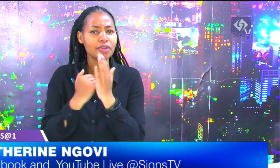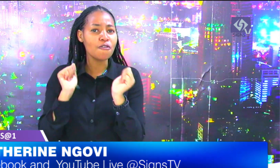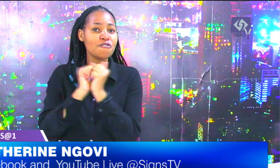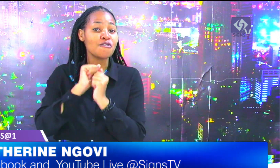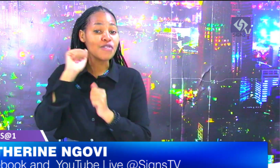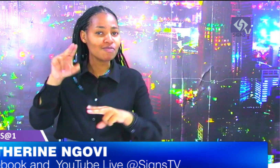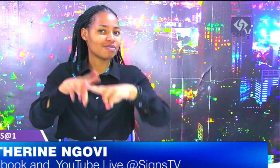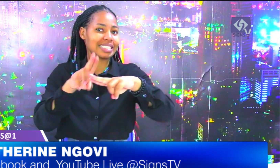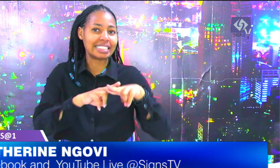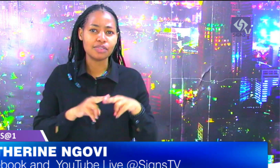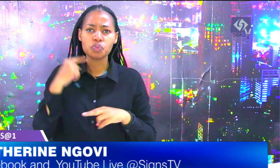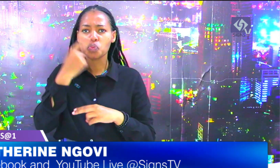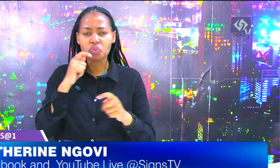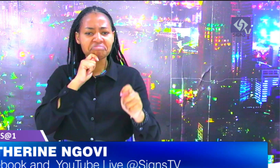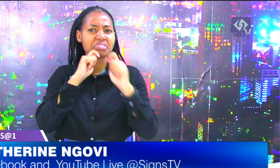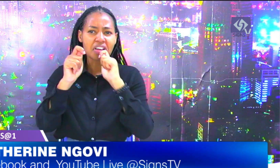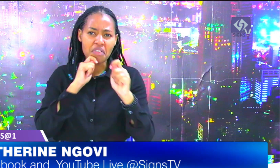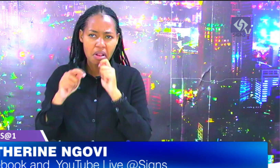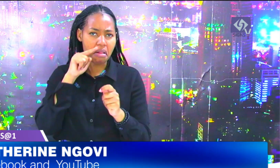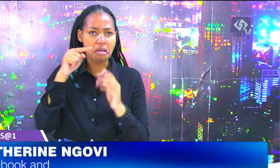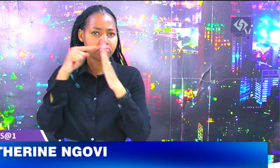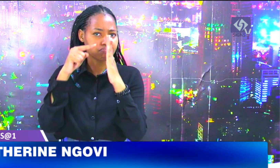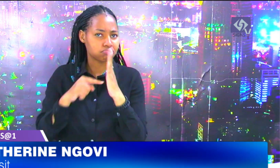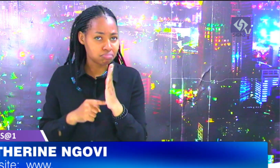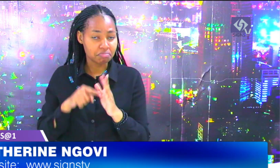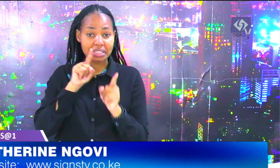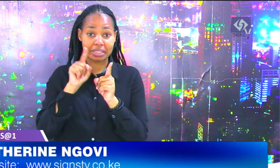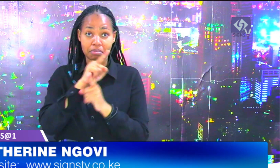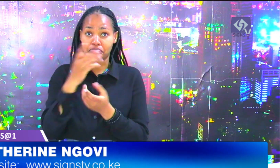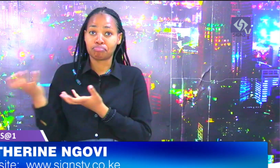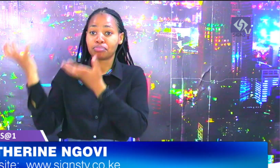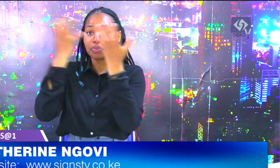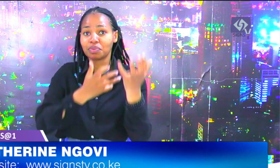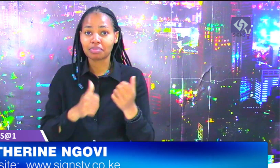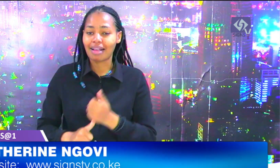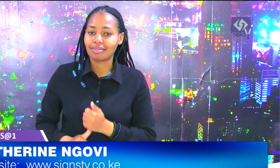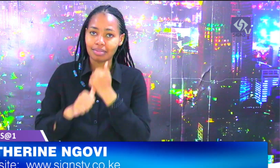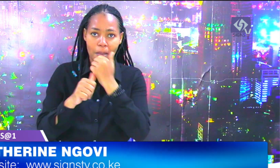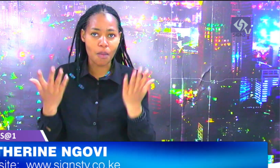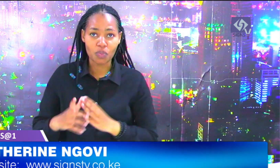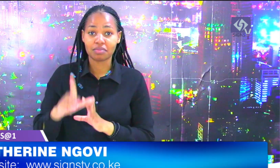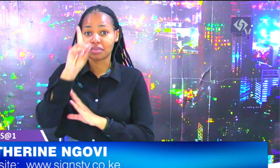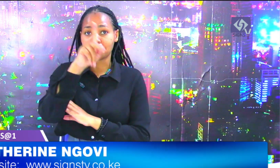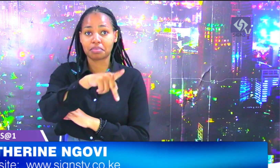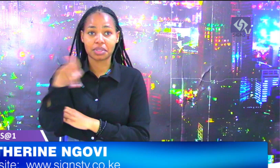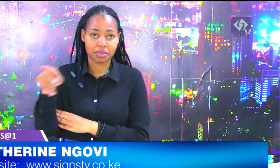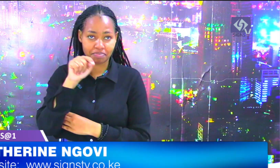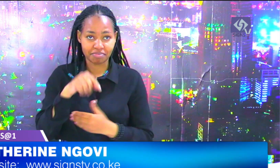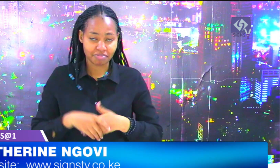submit any written representation they may have challenging Ingonga's nomination ahead of the vetting.